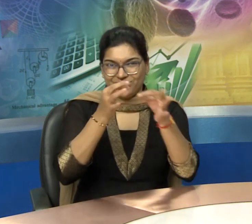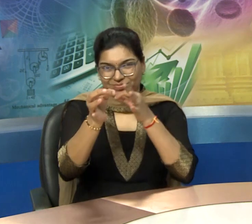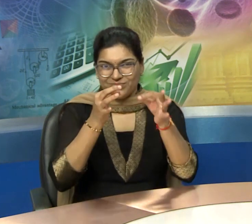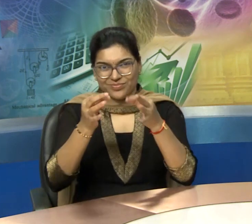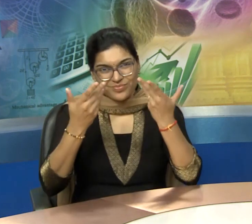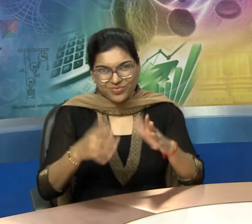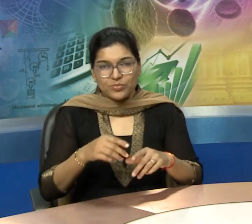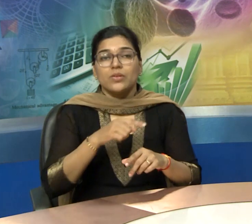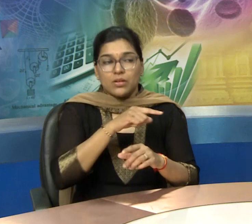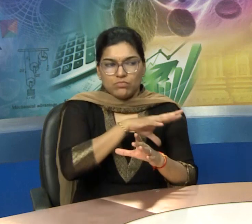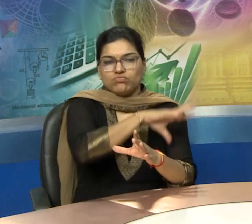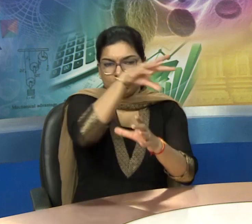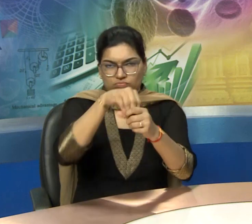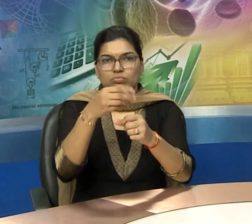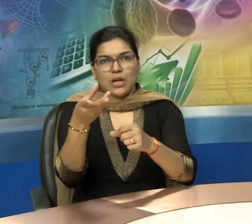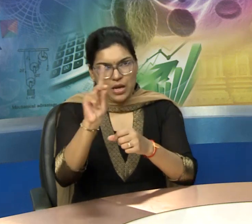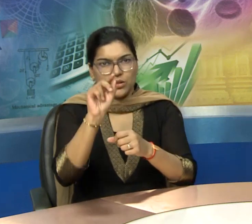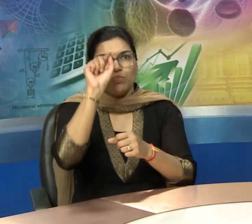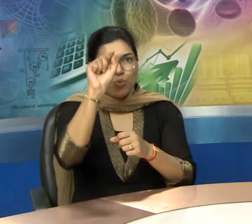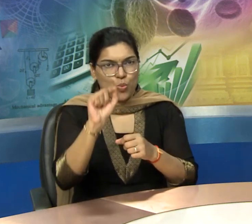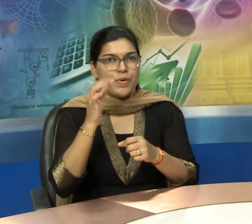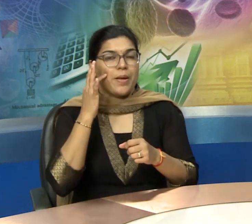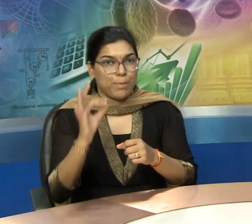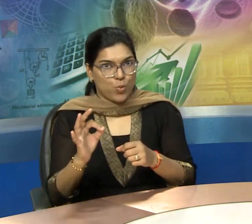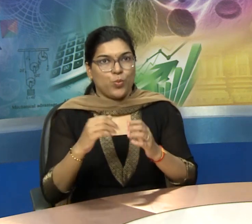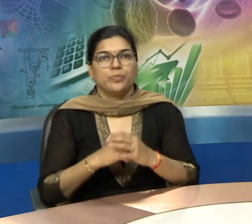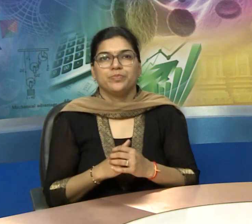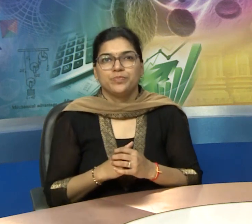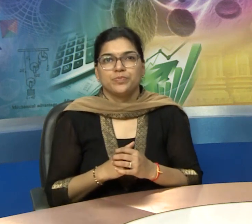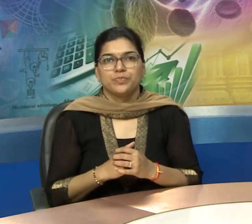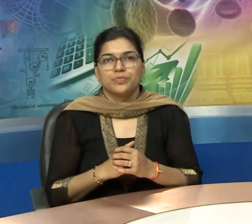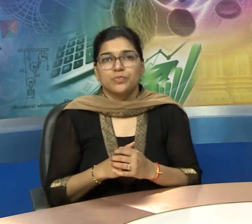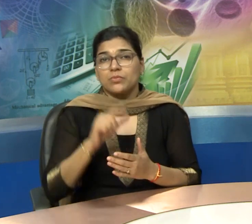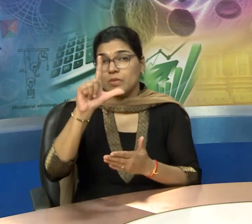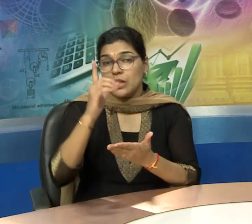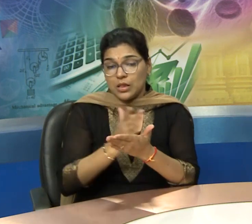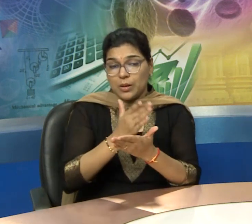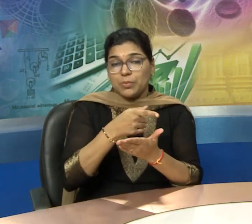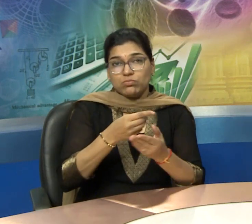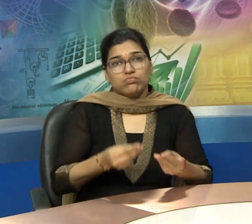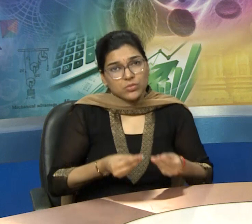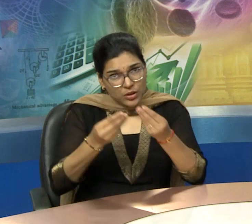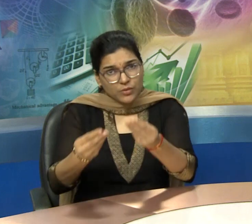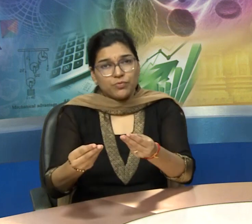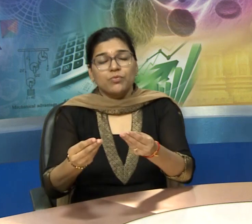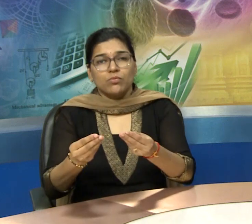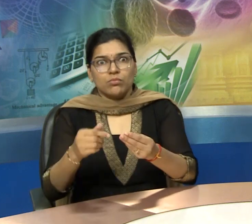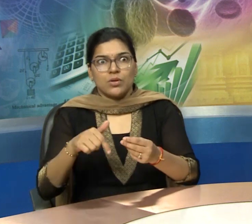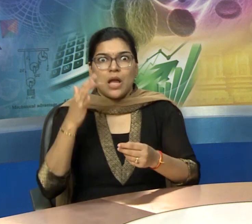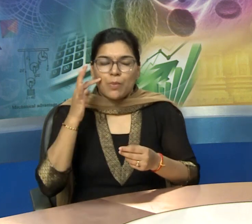So far, we have understood the information dissemination point under the functions of library.